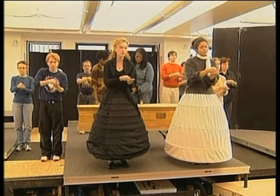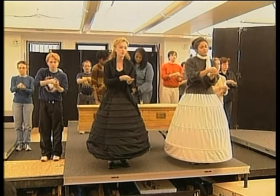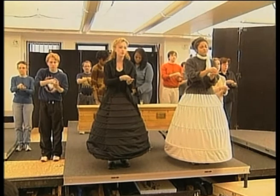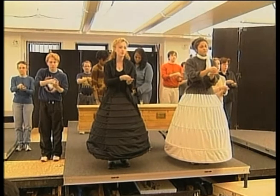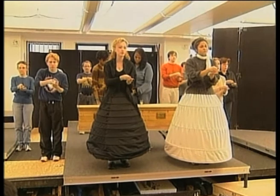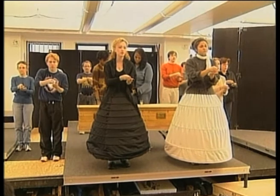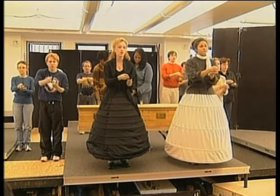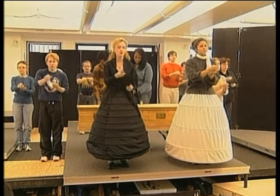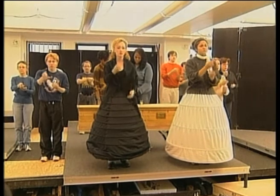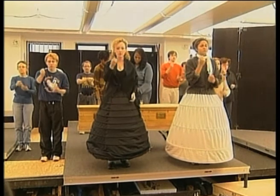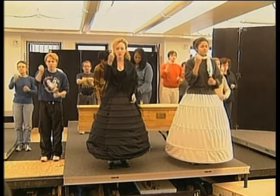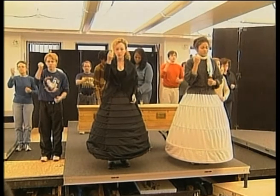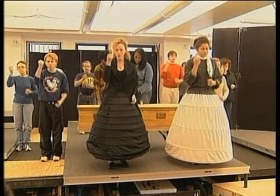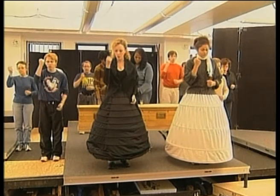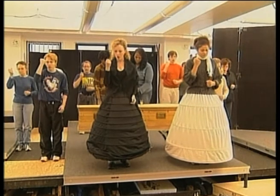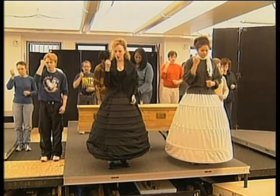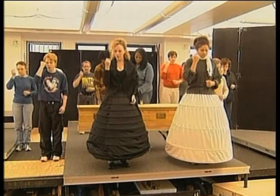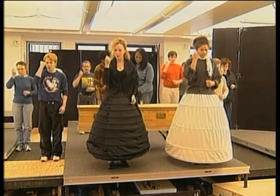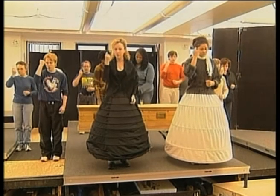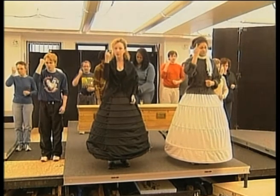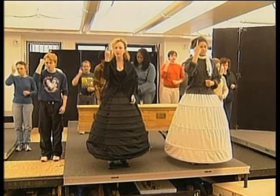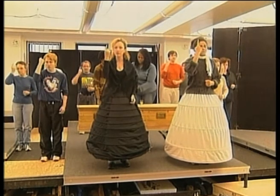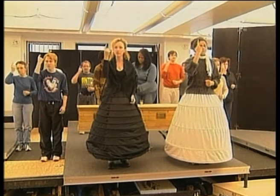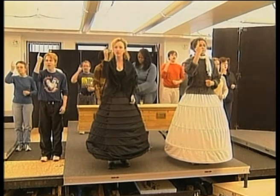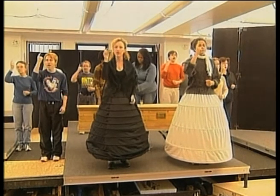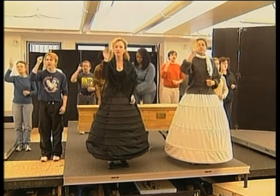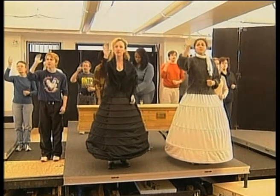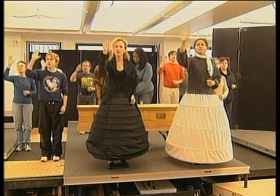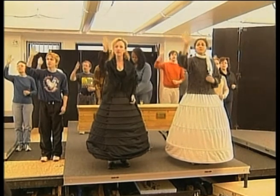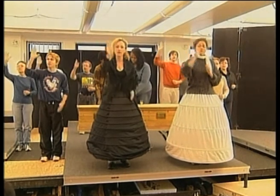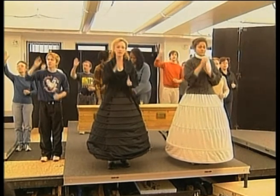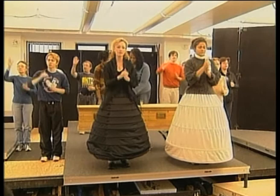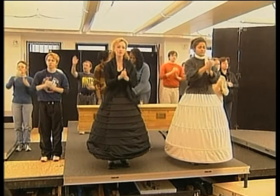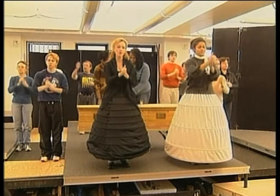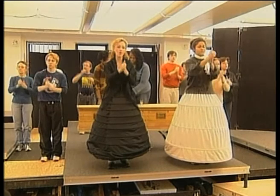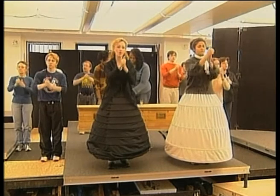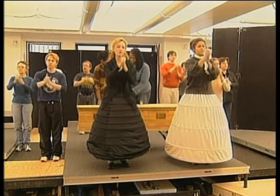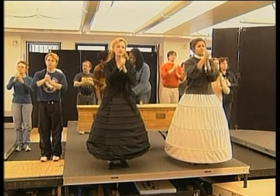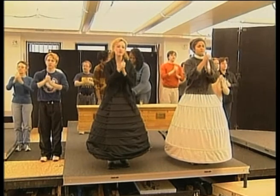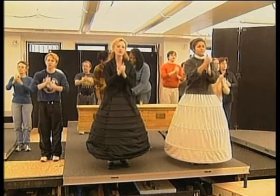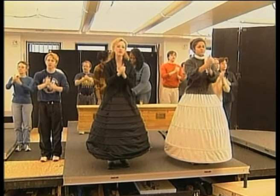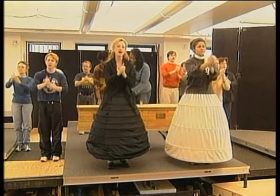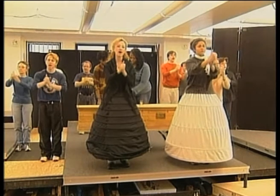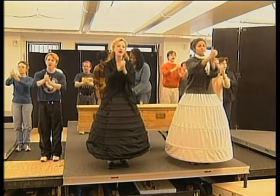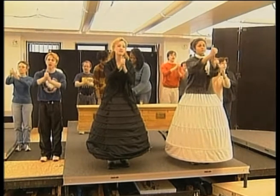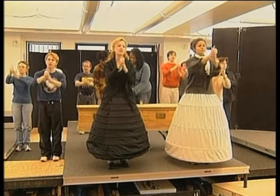Michael McElroy, who plays Jim the runaway slave, is a hearing actor who has several key performances with Giordano.